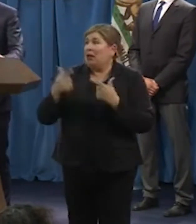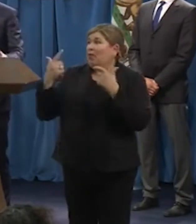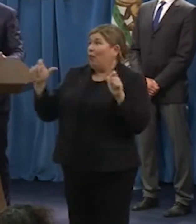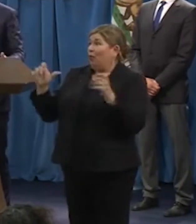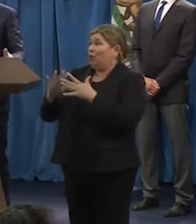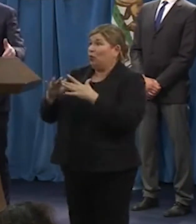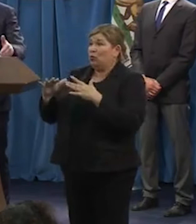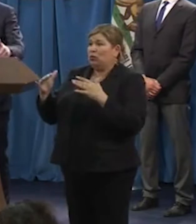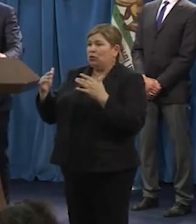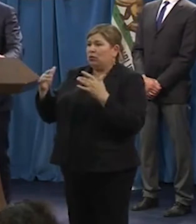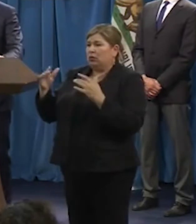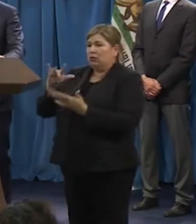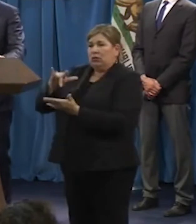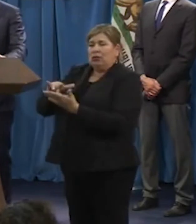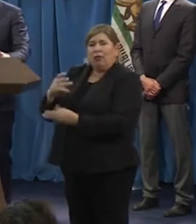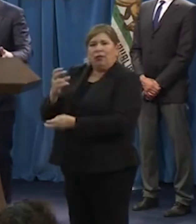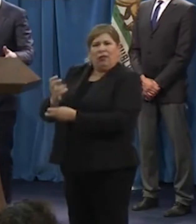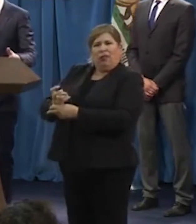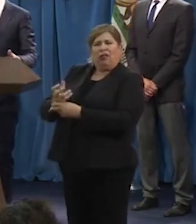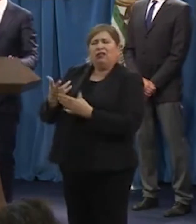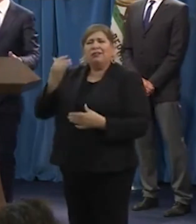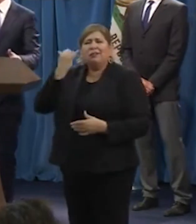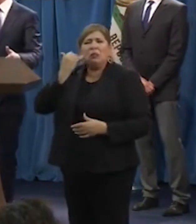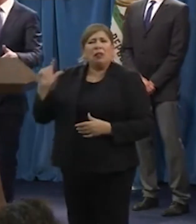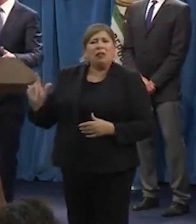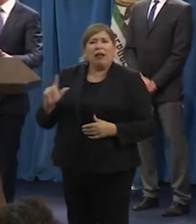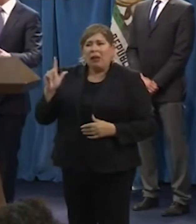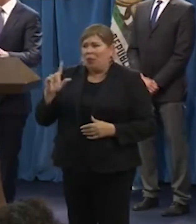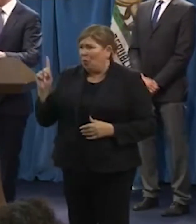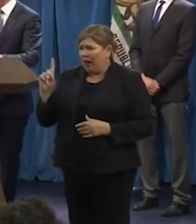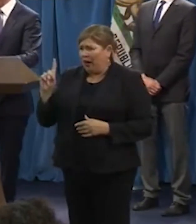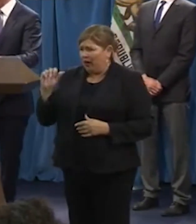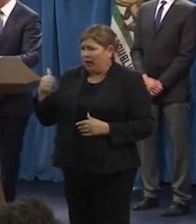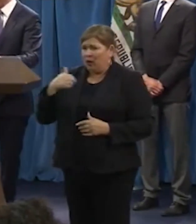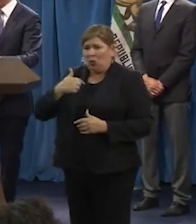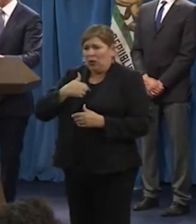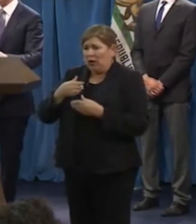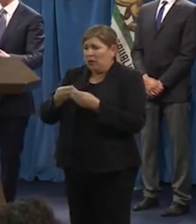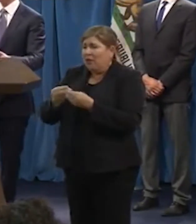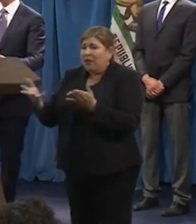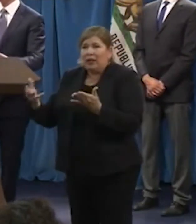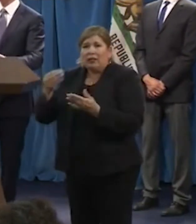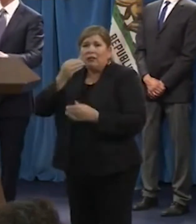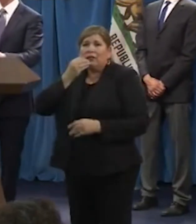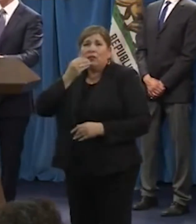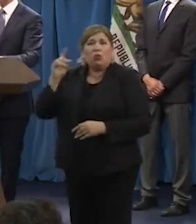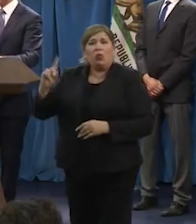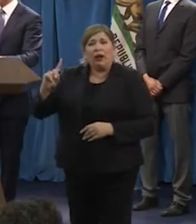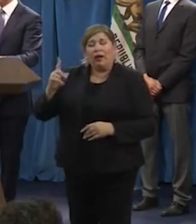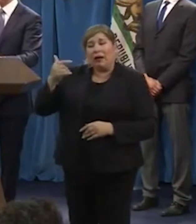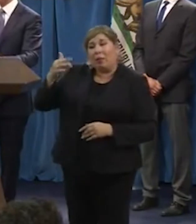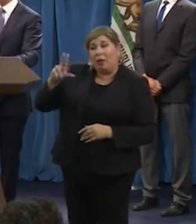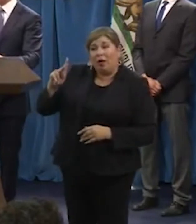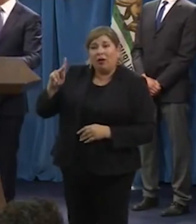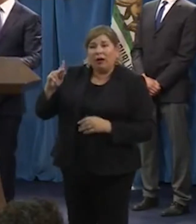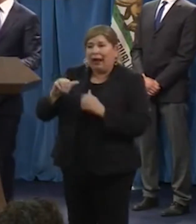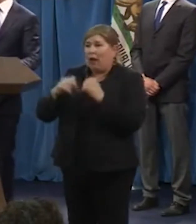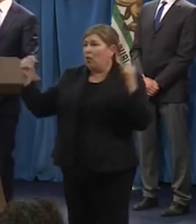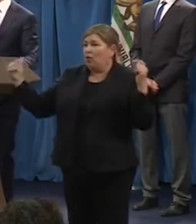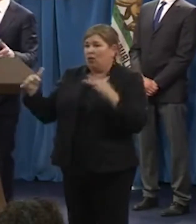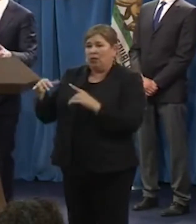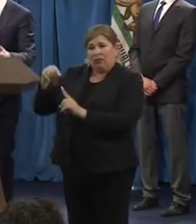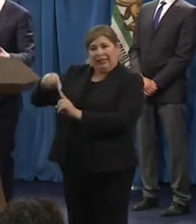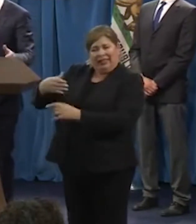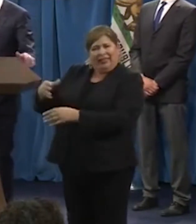meal hubs? Are they going to be in libraries? Where can we provide parks those points of access? Do